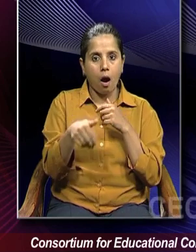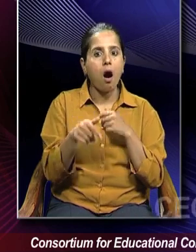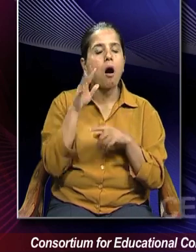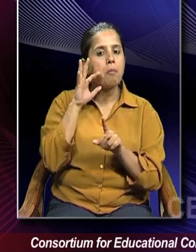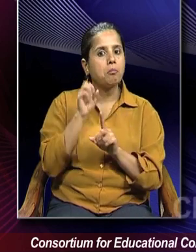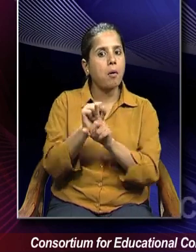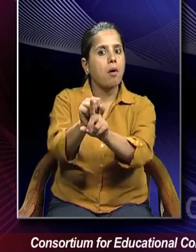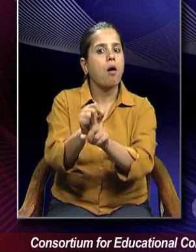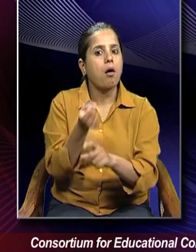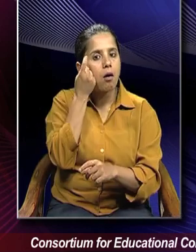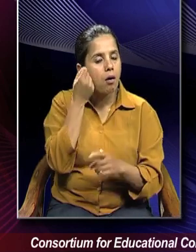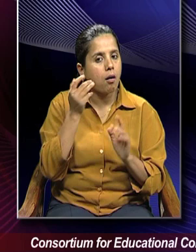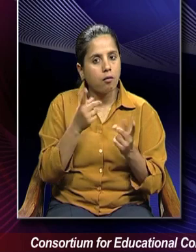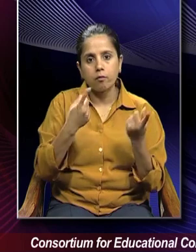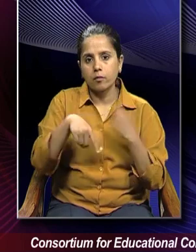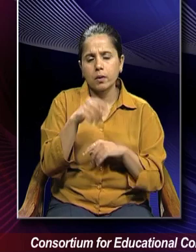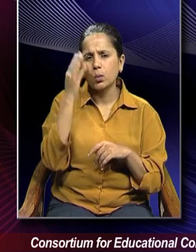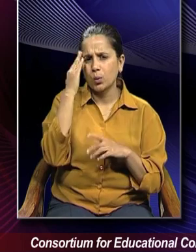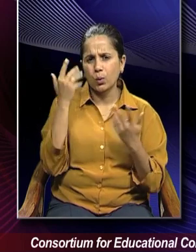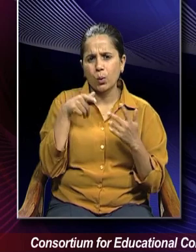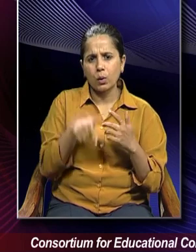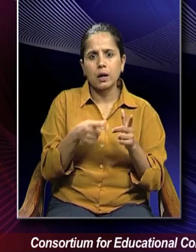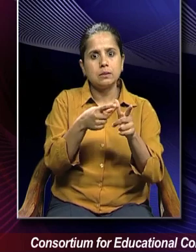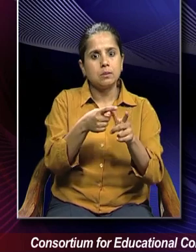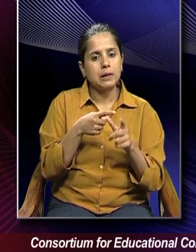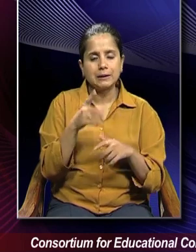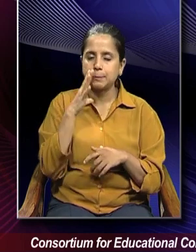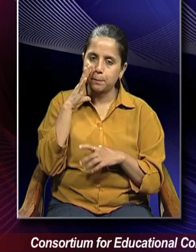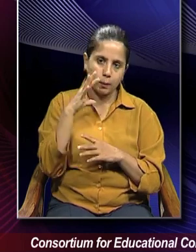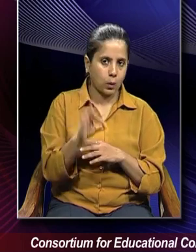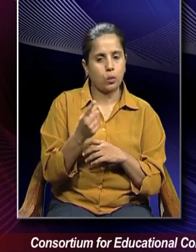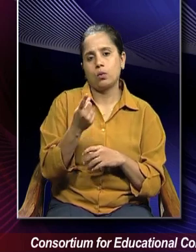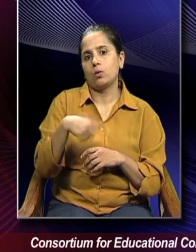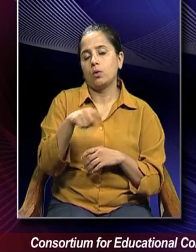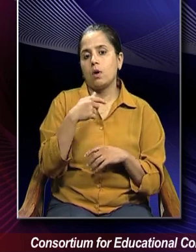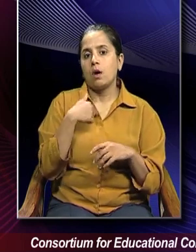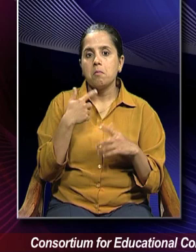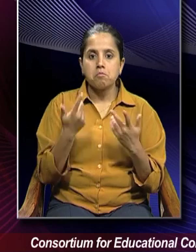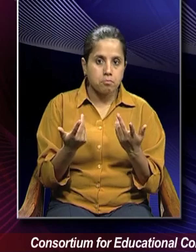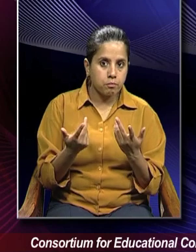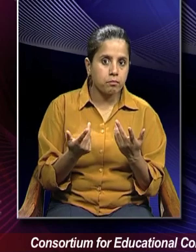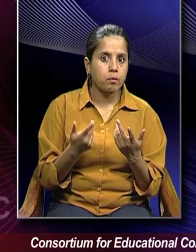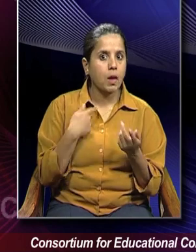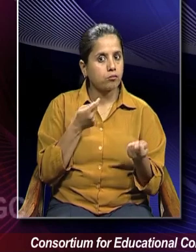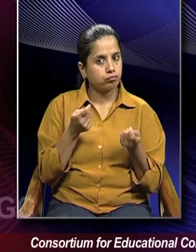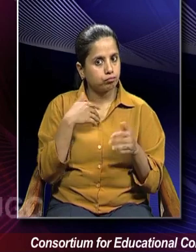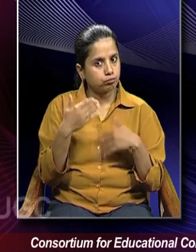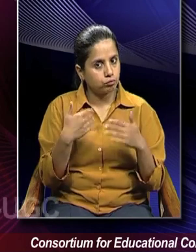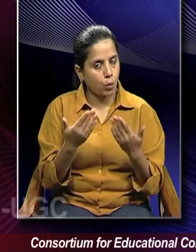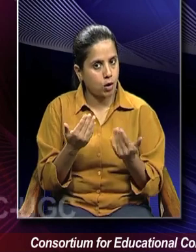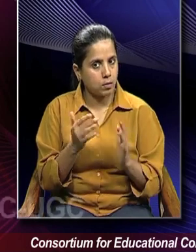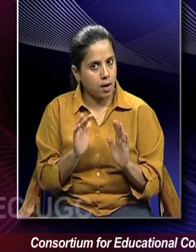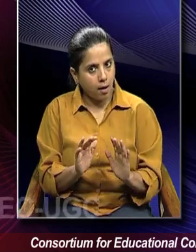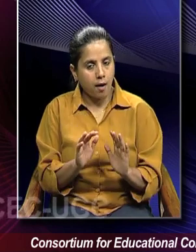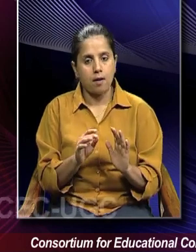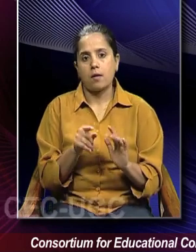and significance, because this speed matters a lot, whether we are able to maintain our pace